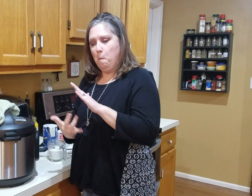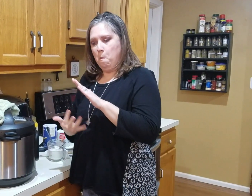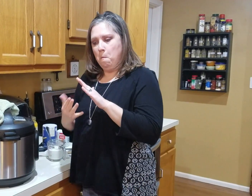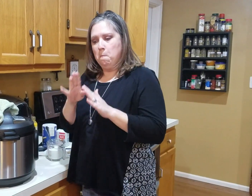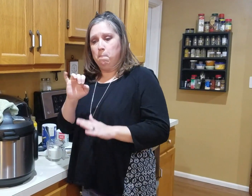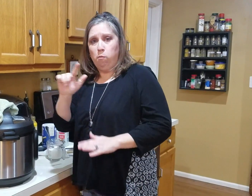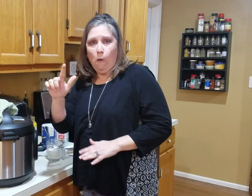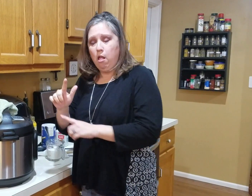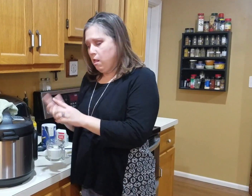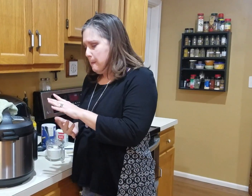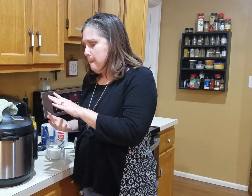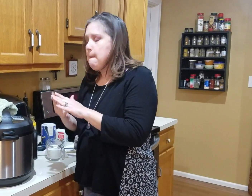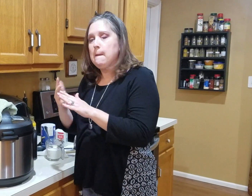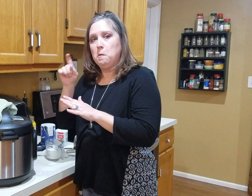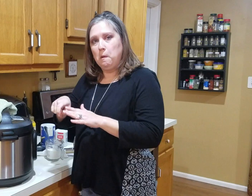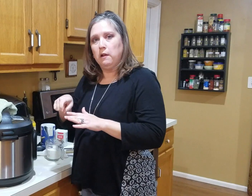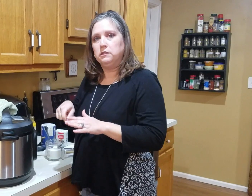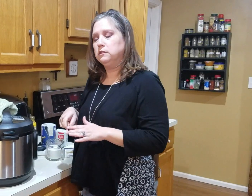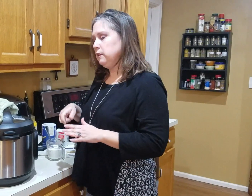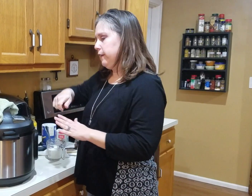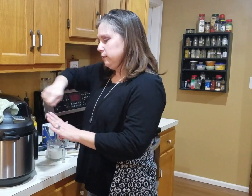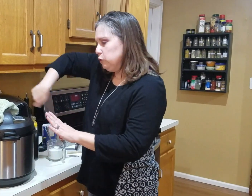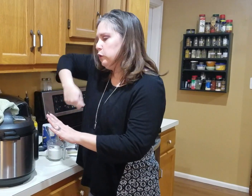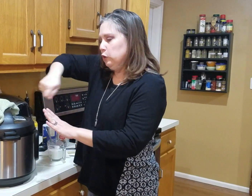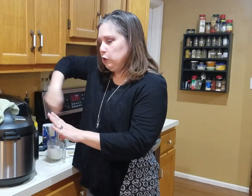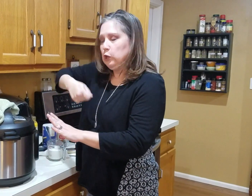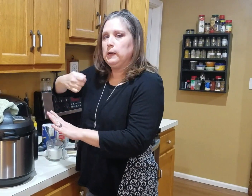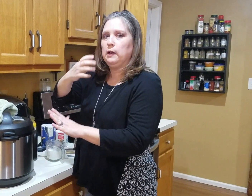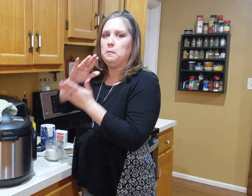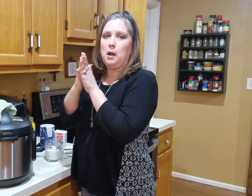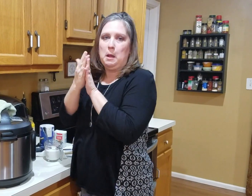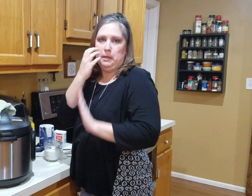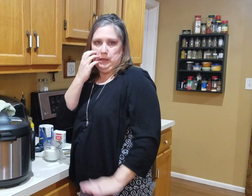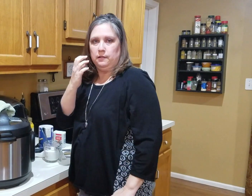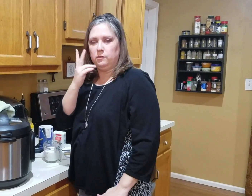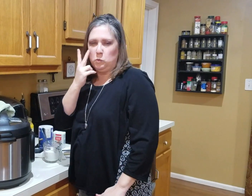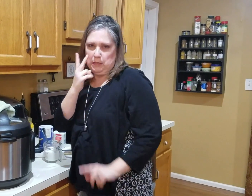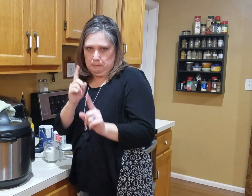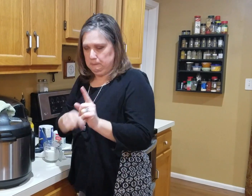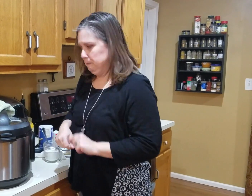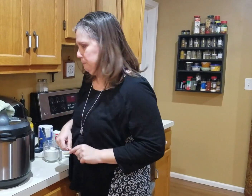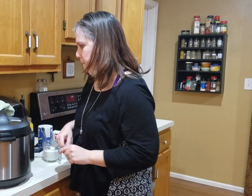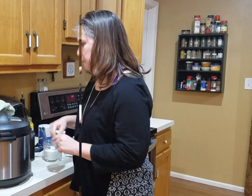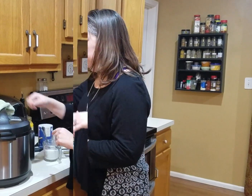to saute. We need it to boil. It'll become thick that way. You'll see.